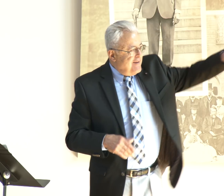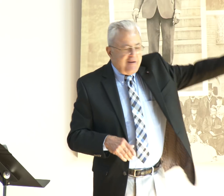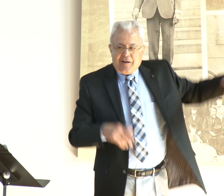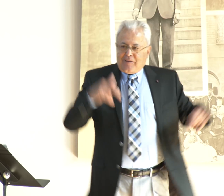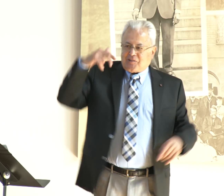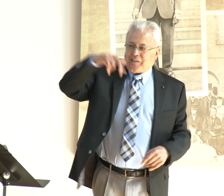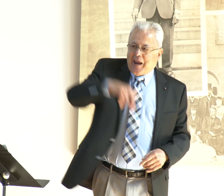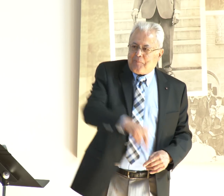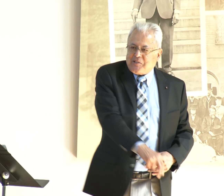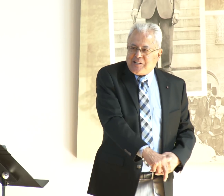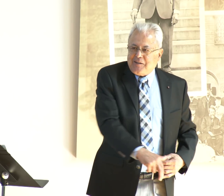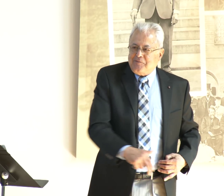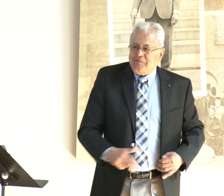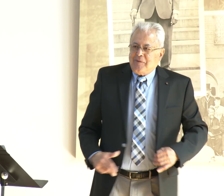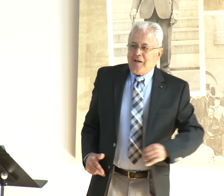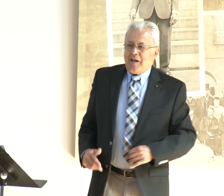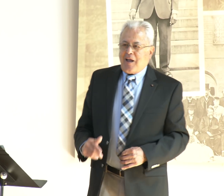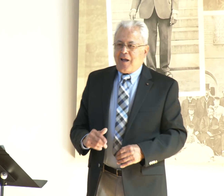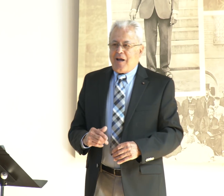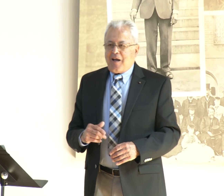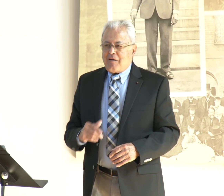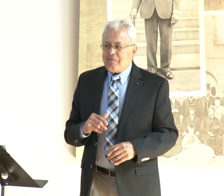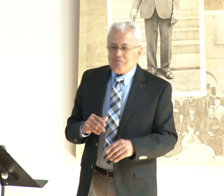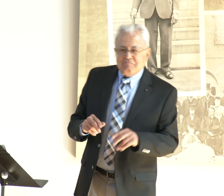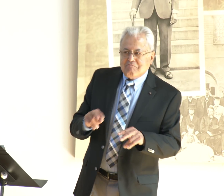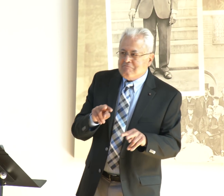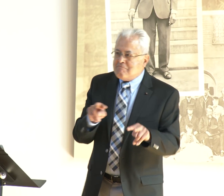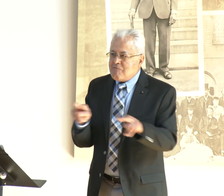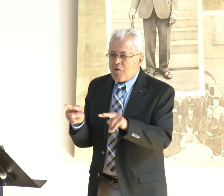very building, just outside on the steps.